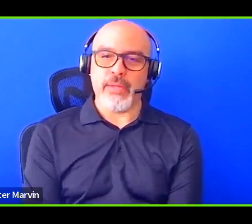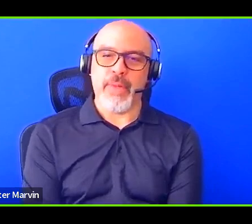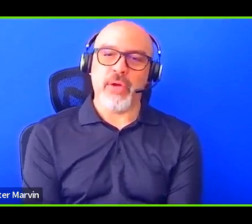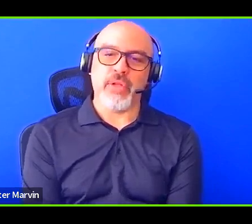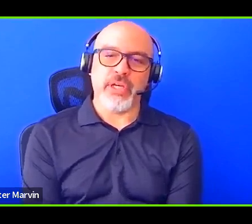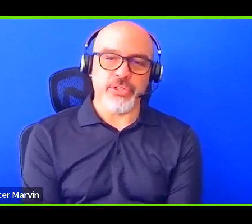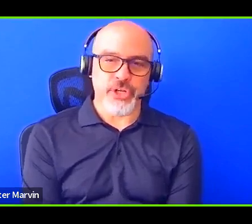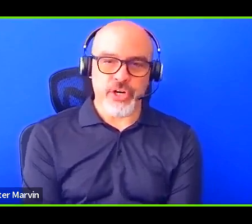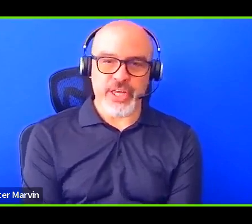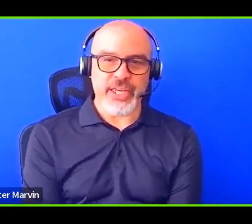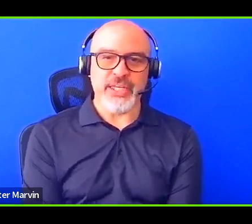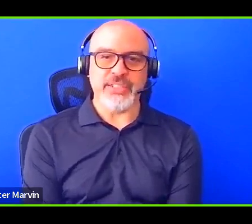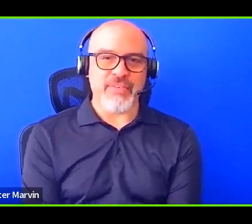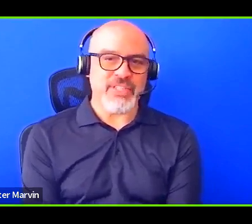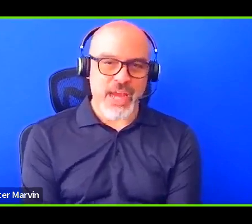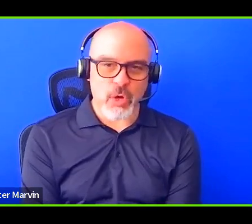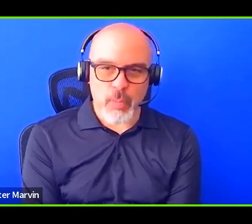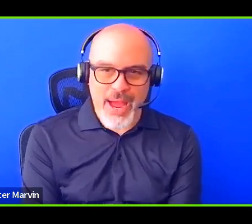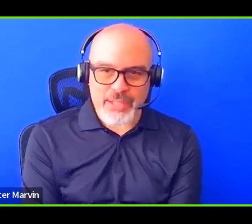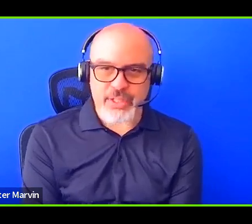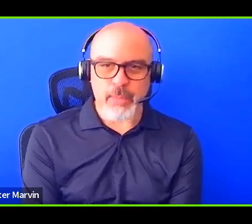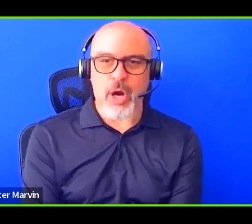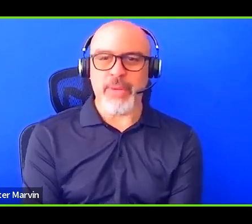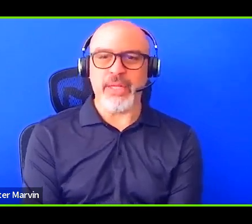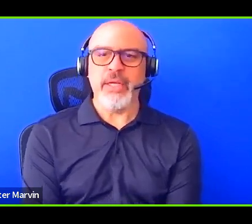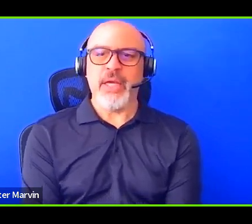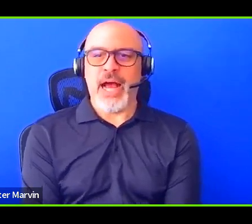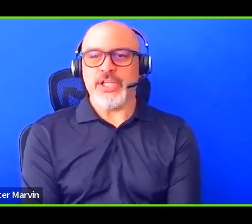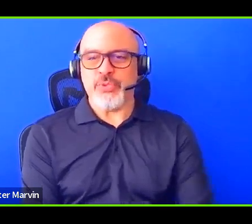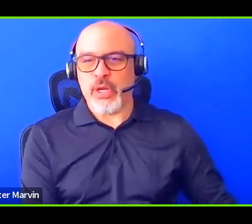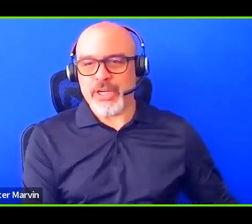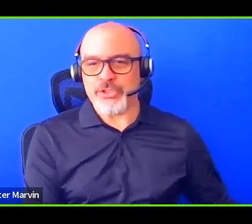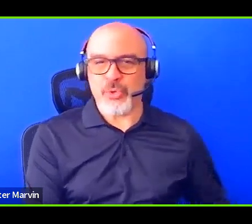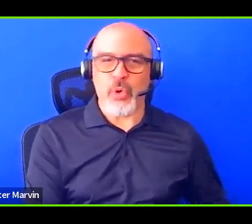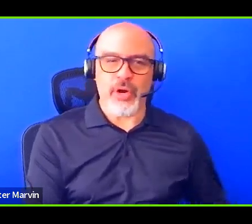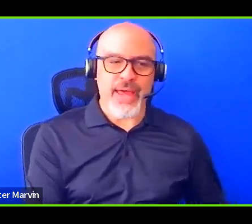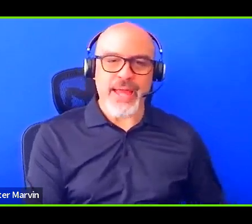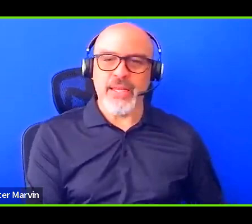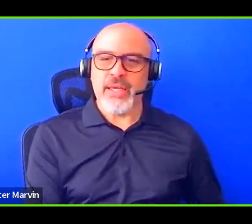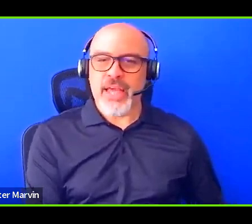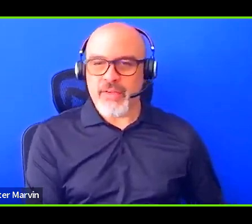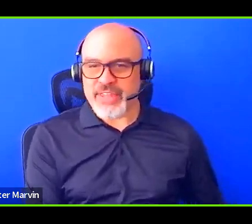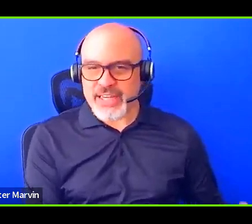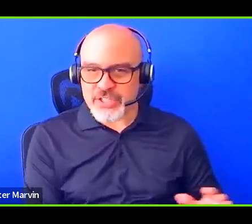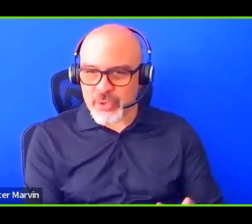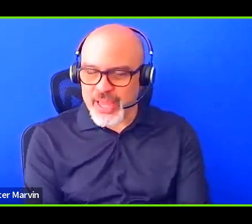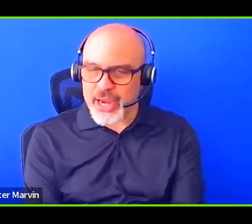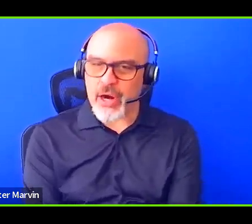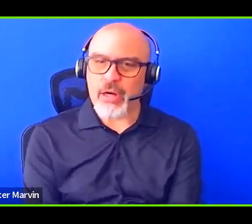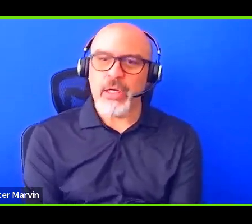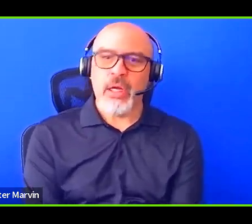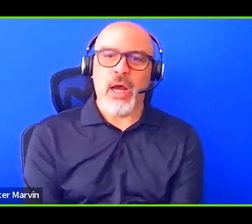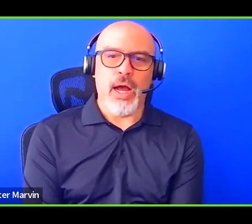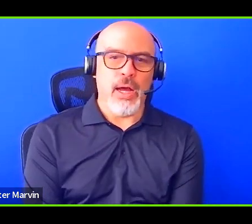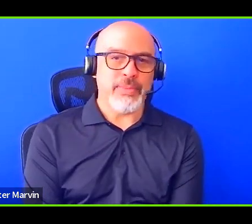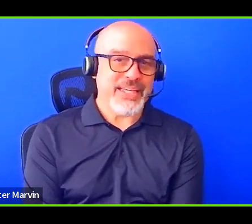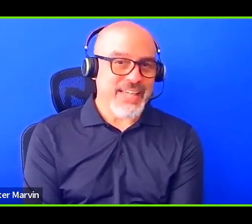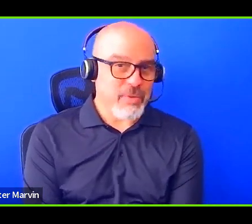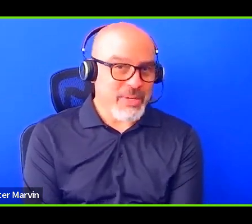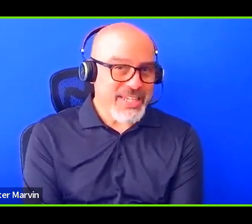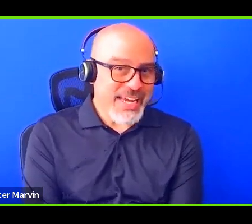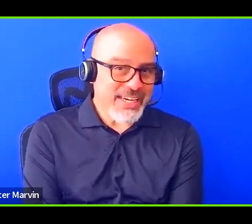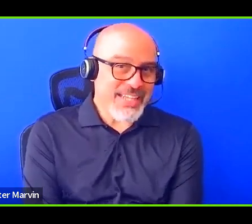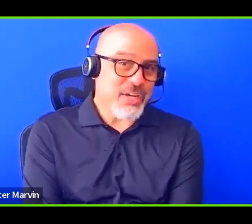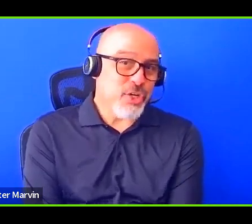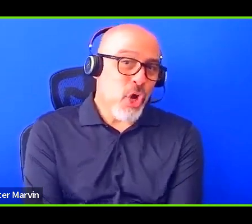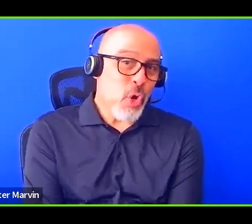Okay, my only concern is obviously I'll go back to the apartment. I just want to make sure that everything is still there. Things